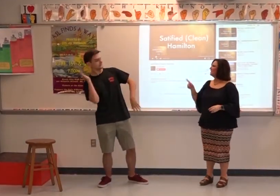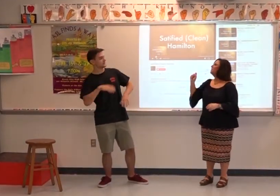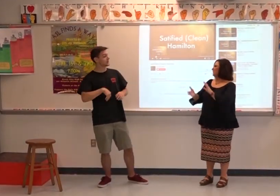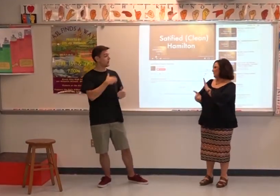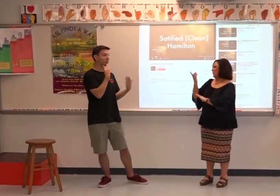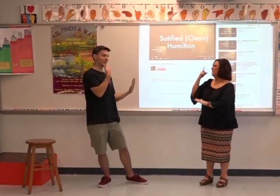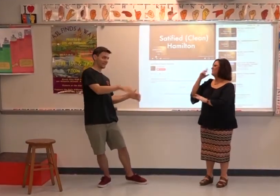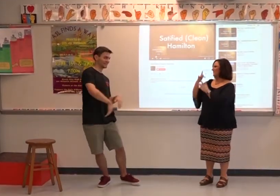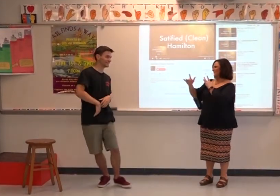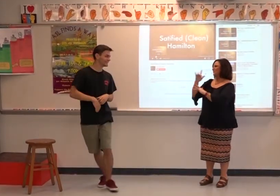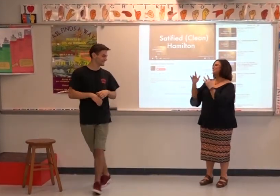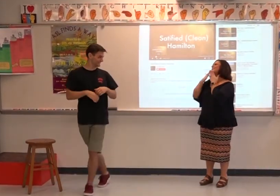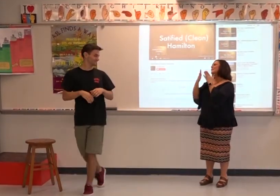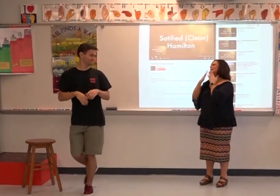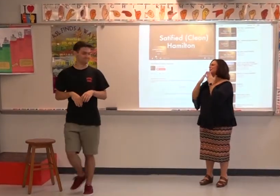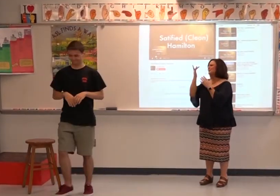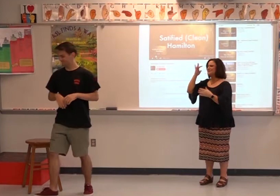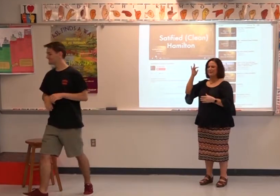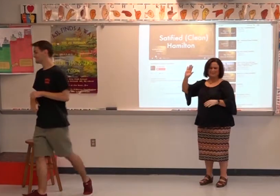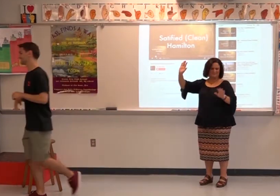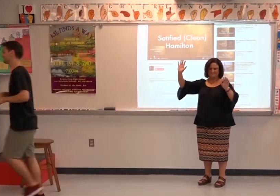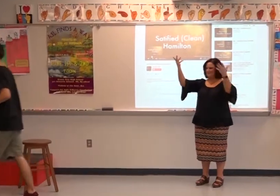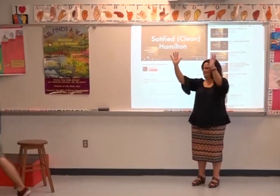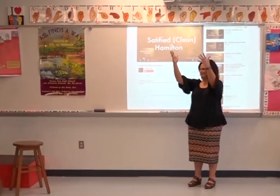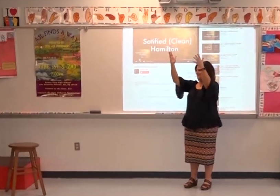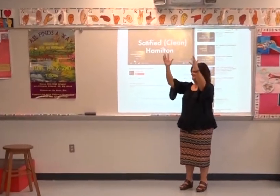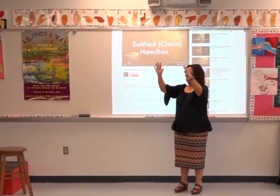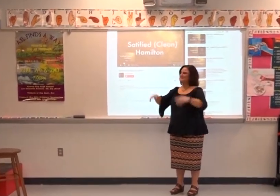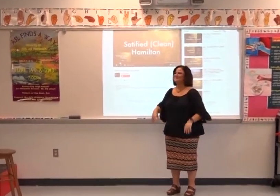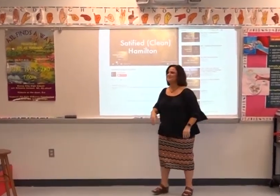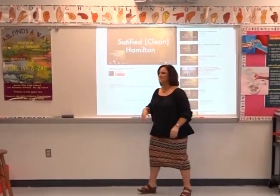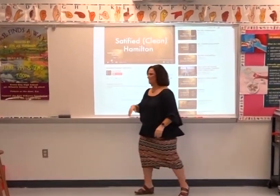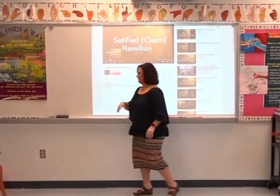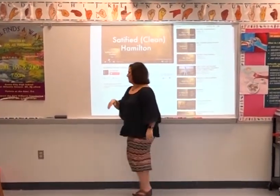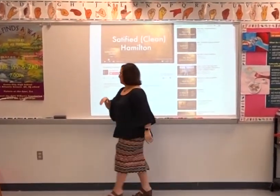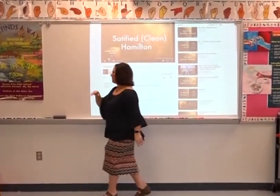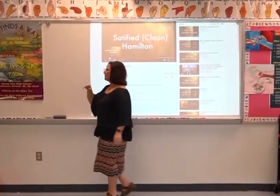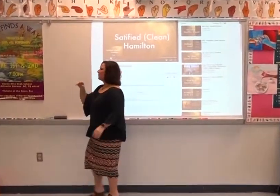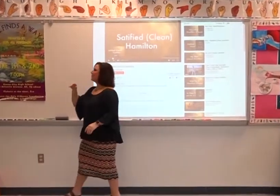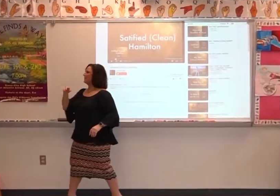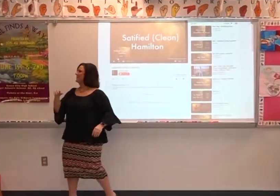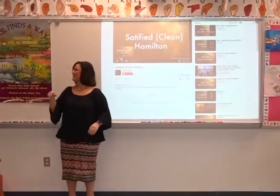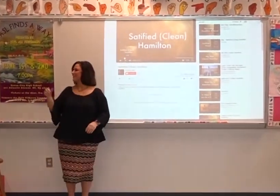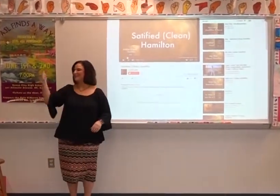Okay, I need to go now because I have my field trip. All right, thank you so much, Michael. Thanks for coming.